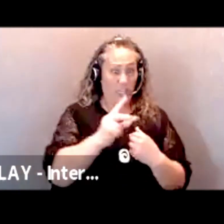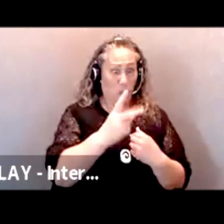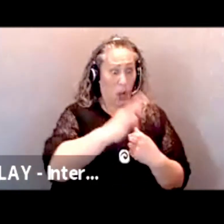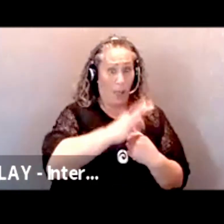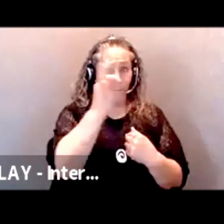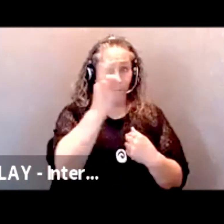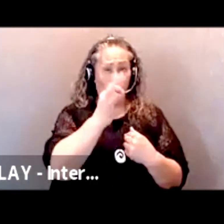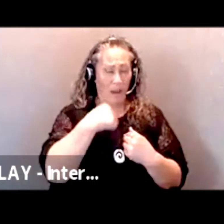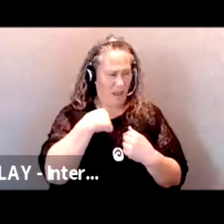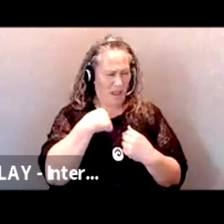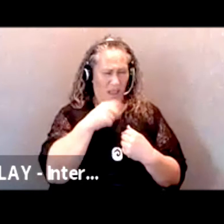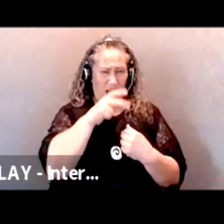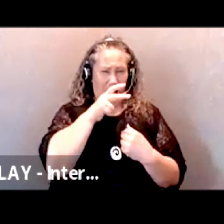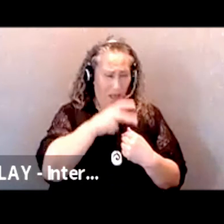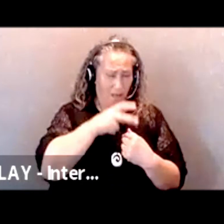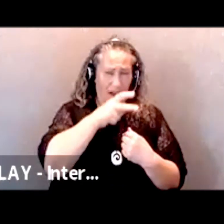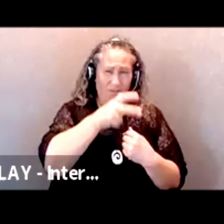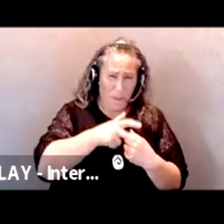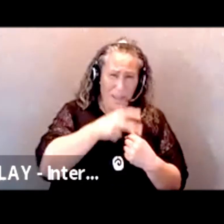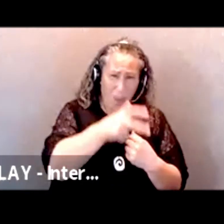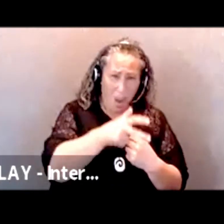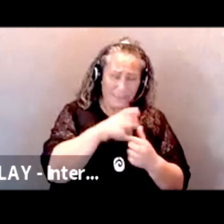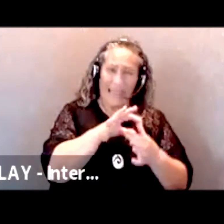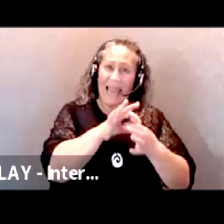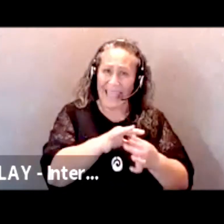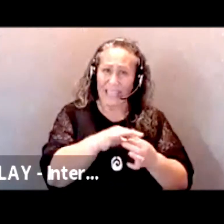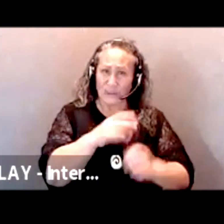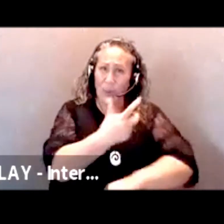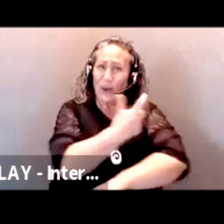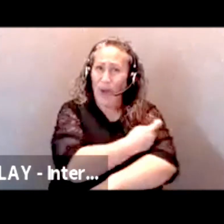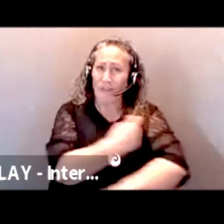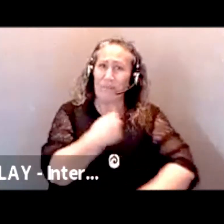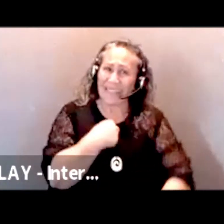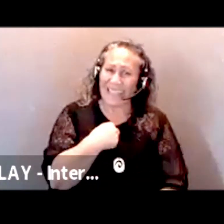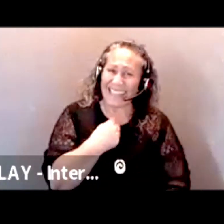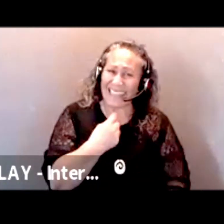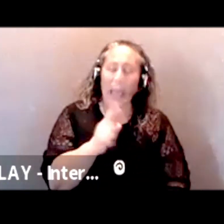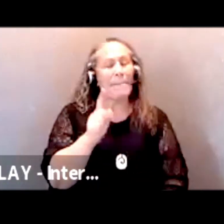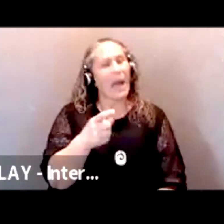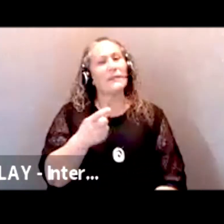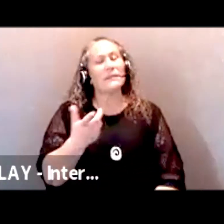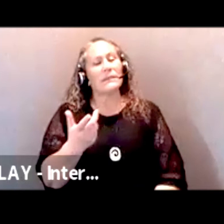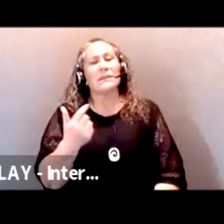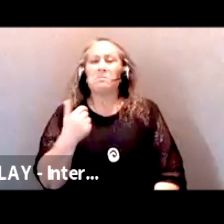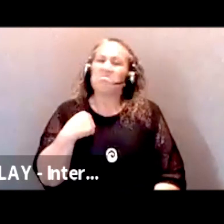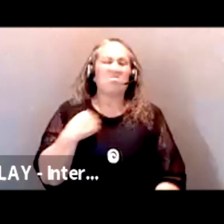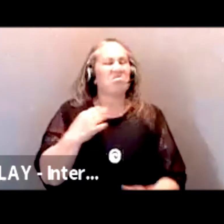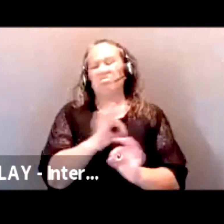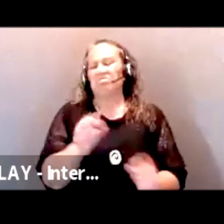just making it up in my head, but it was probably a side effect. But I'm not too worried about